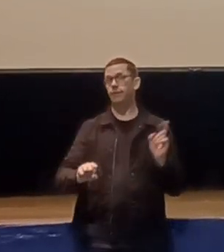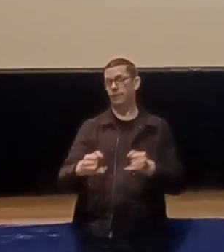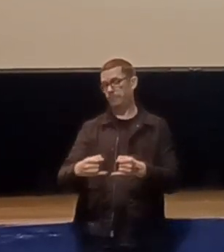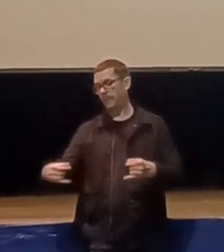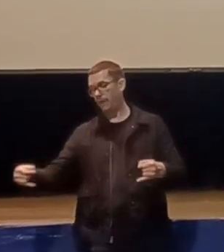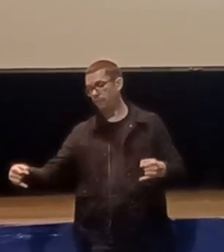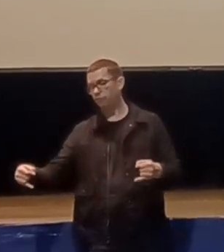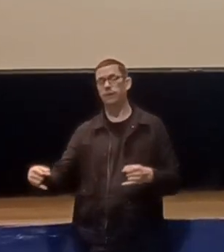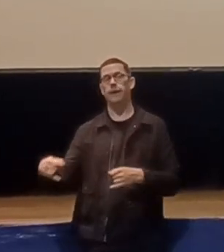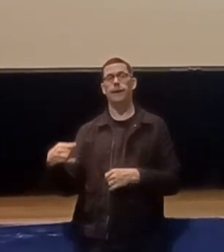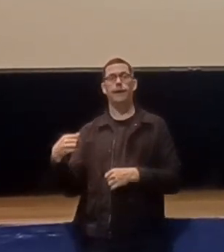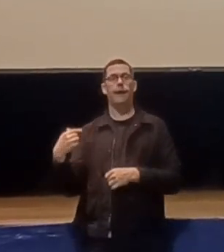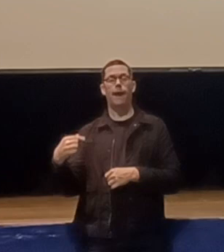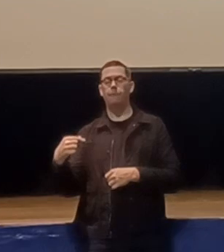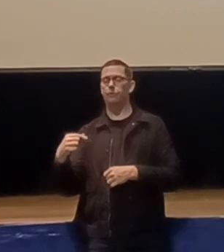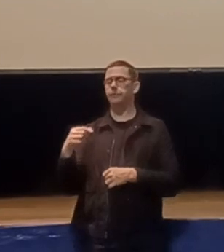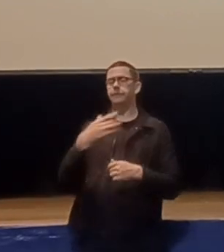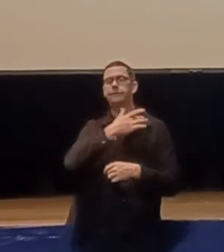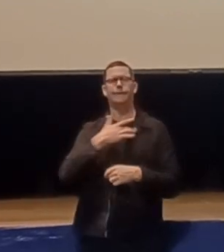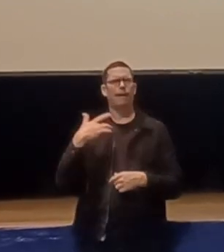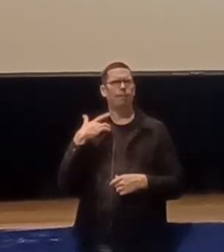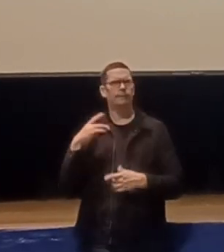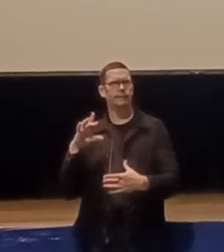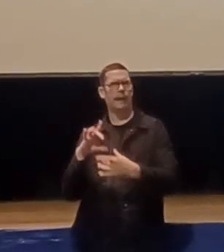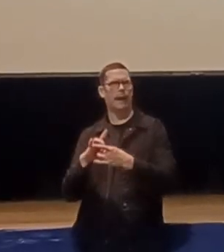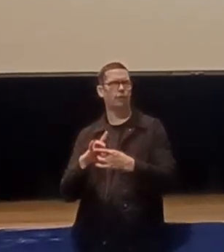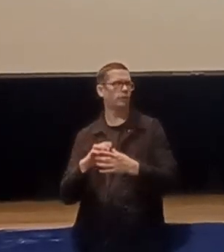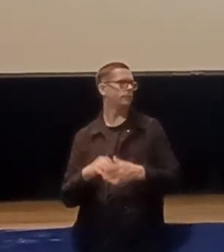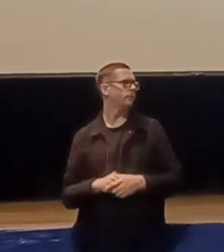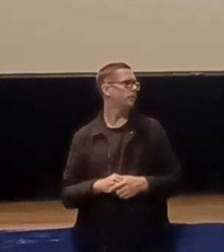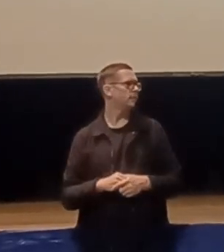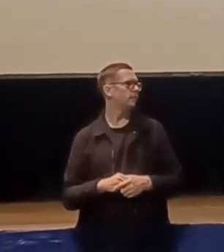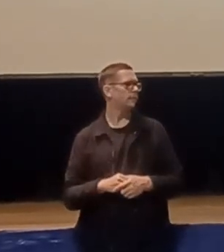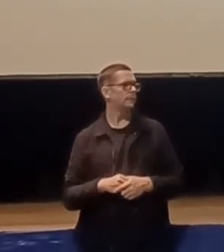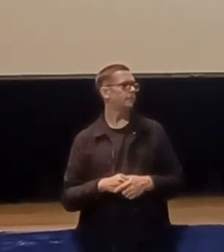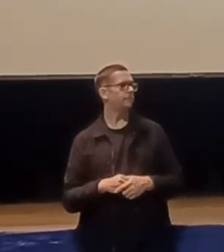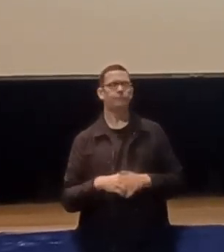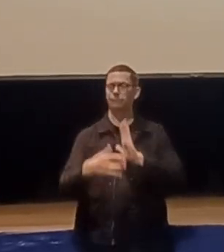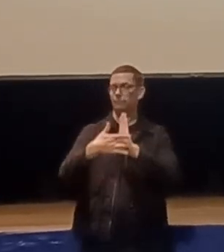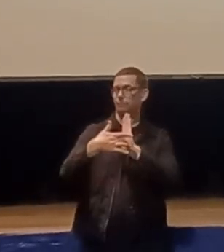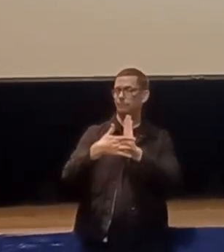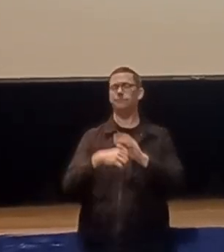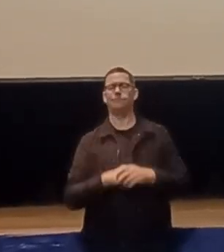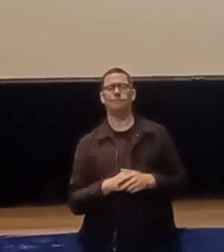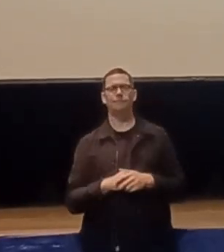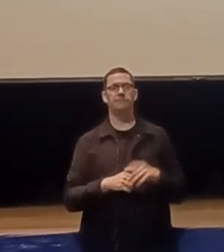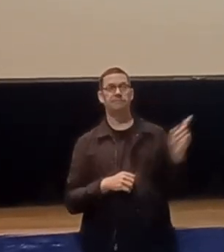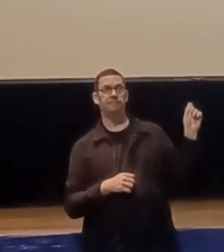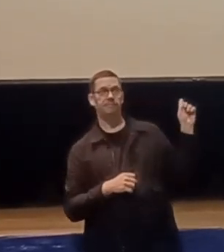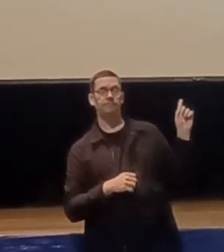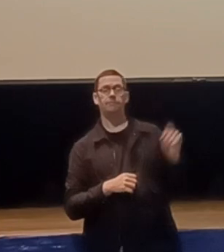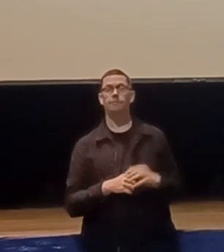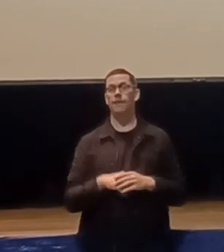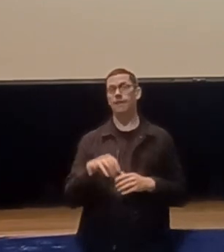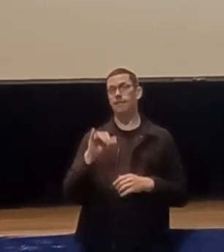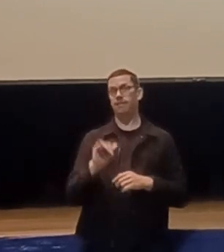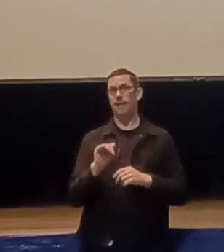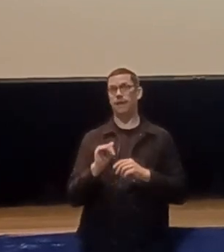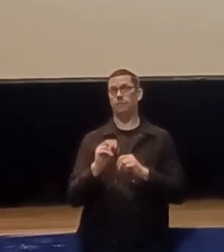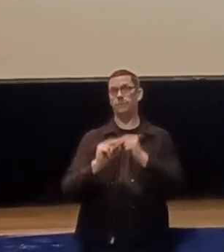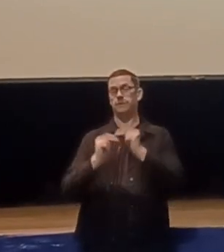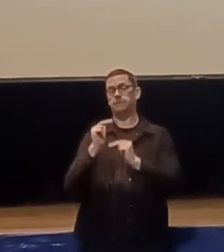Emerald Necklace Connector. Oh, I forgot that laser pointer. The Emerald Necklace Connector, which was built during the